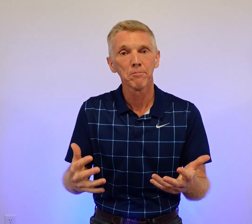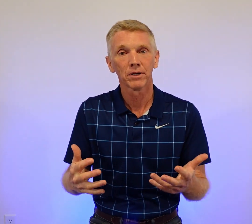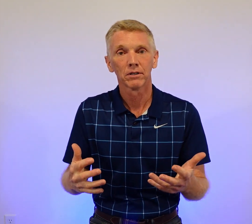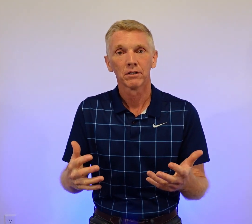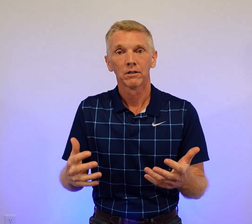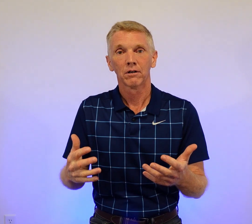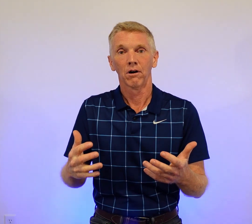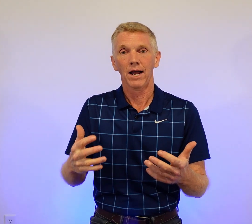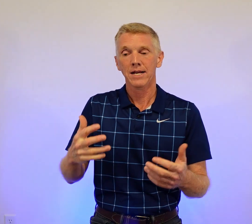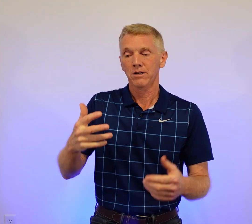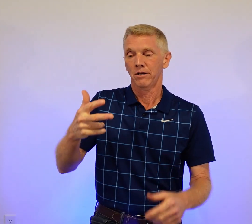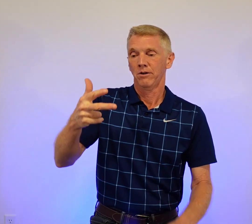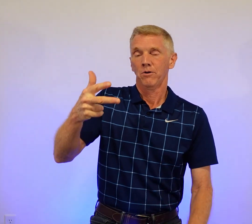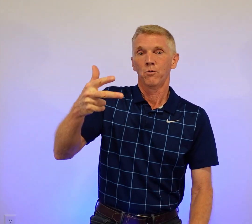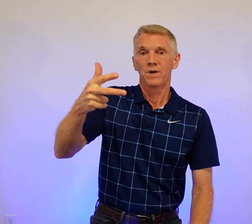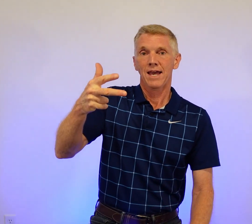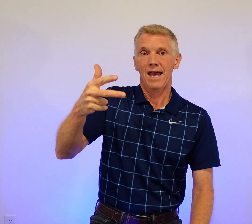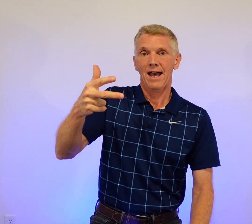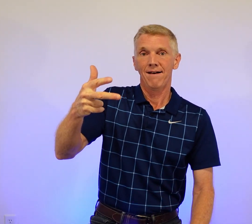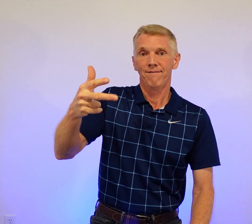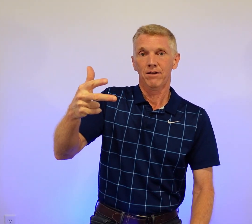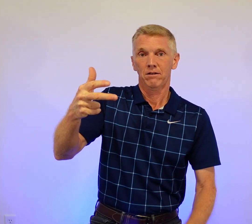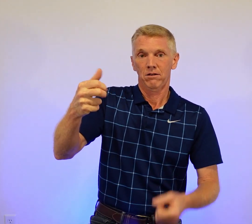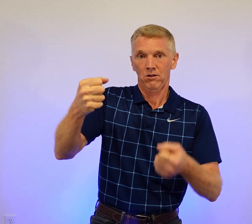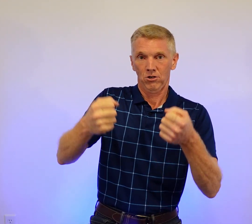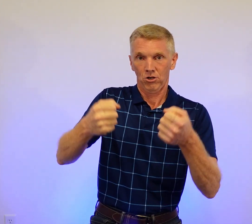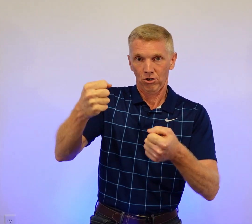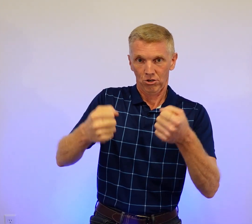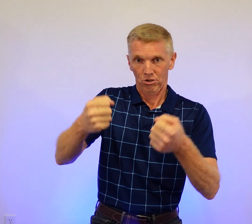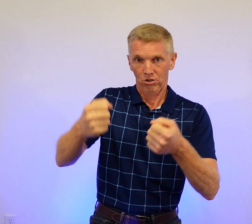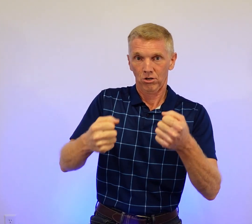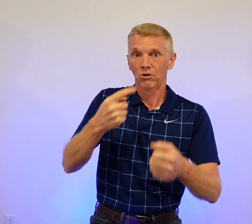up. All right. We have